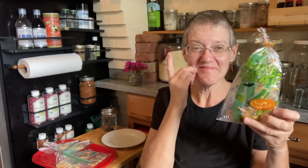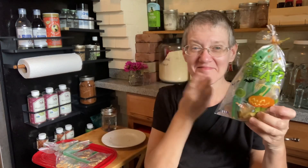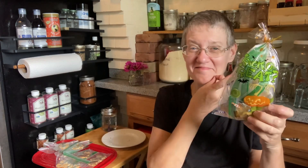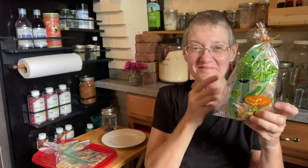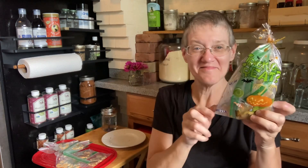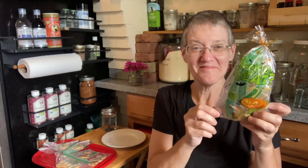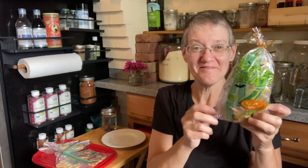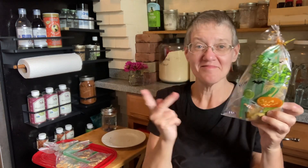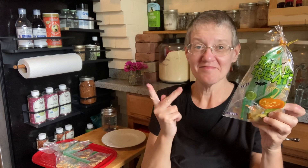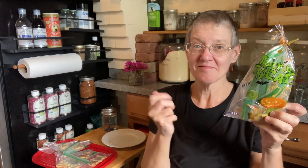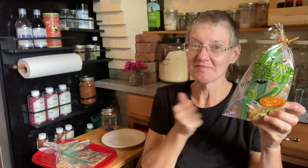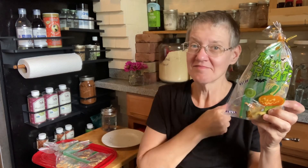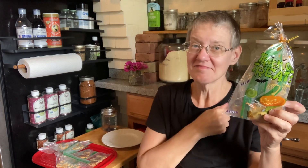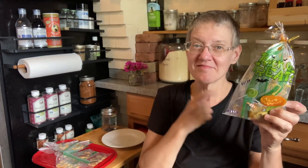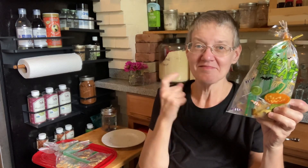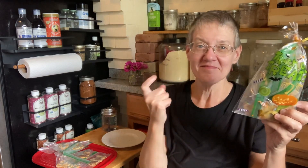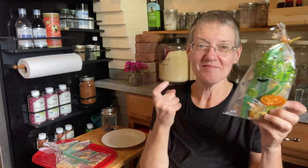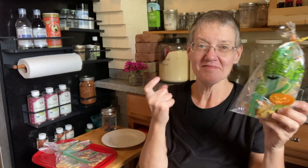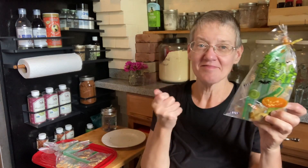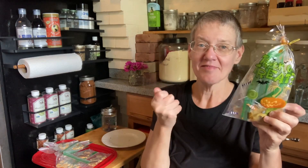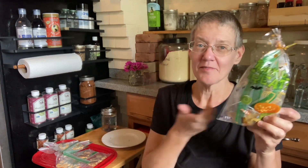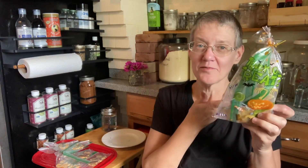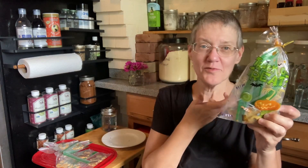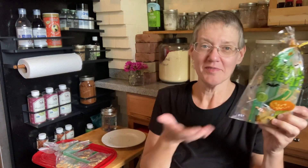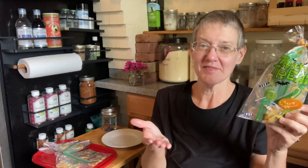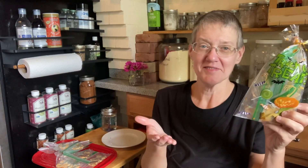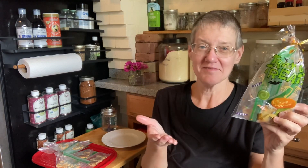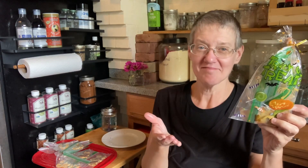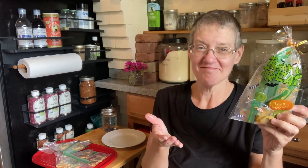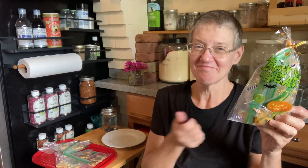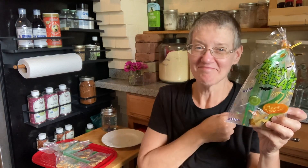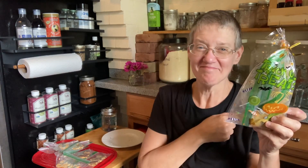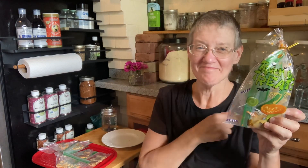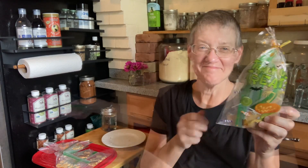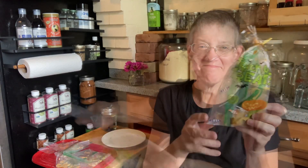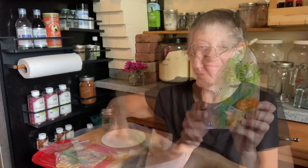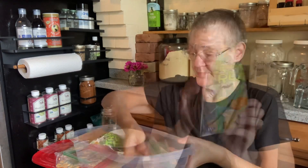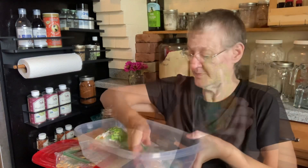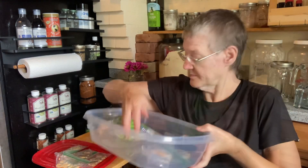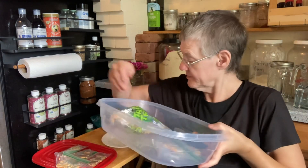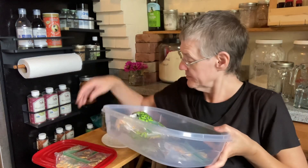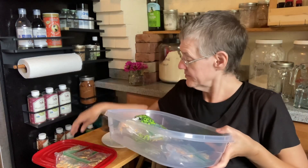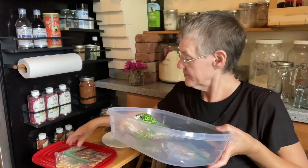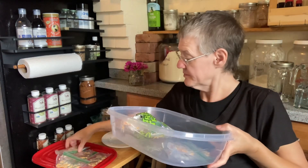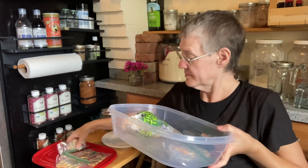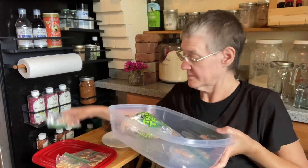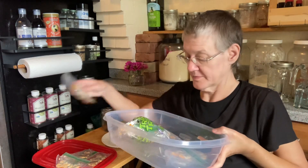Halloween Day for Dale. We love to celebrate. We'll find any reason. We celebrate everything.